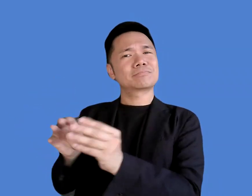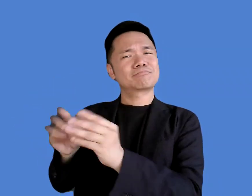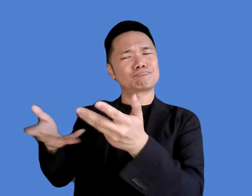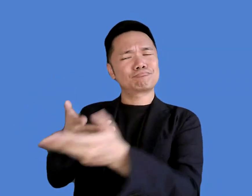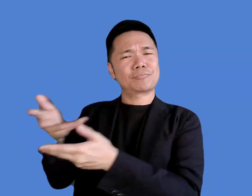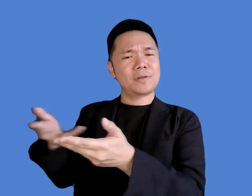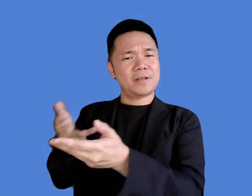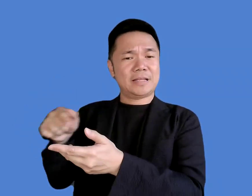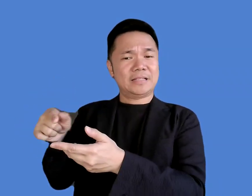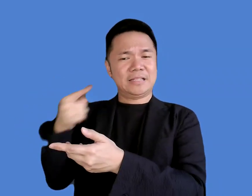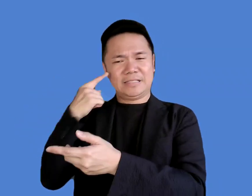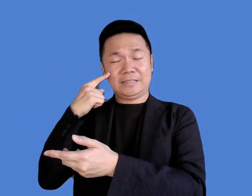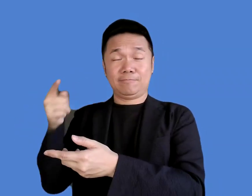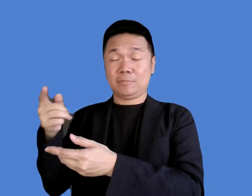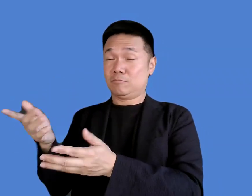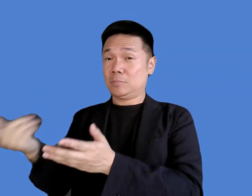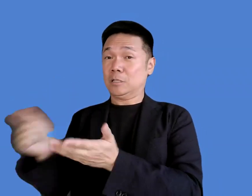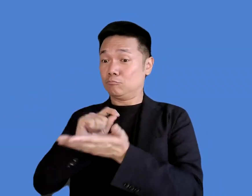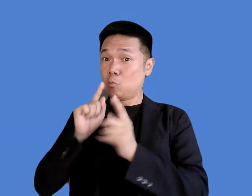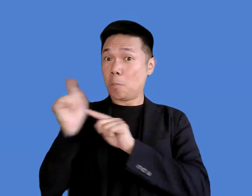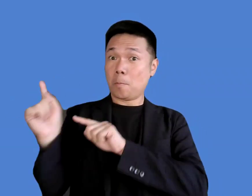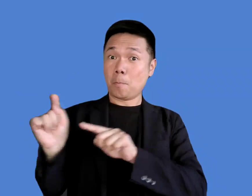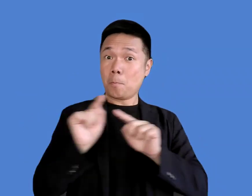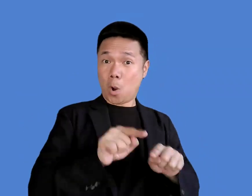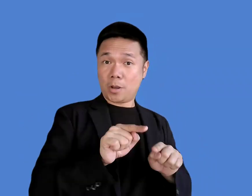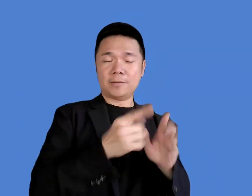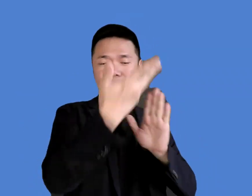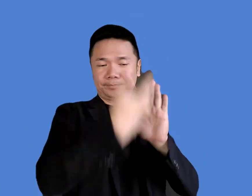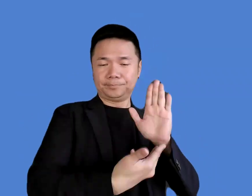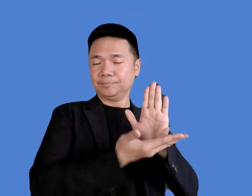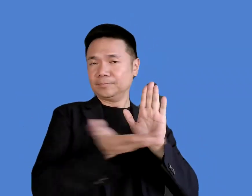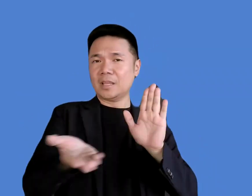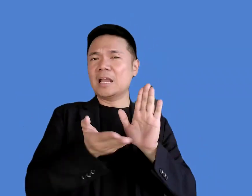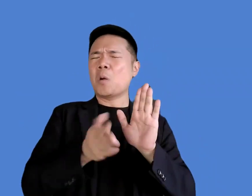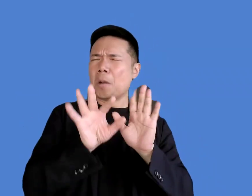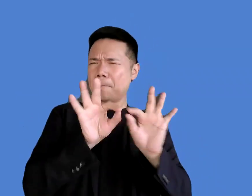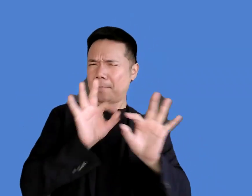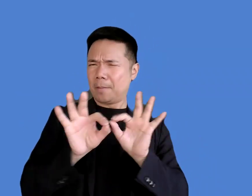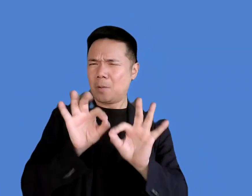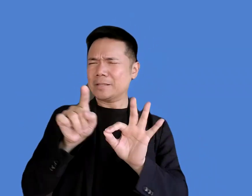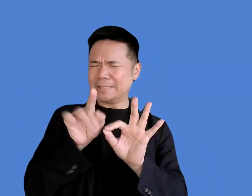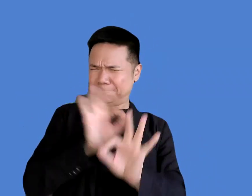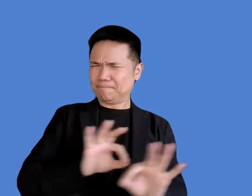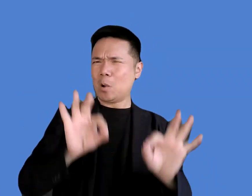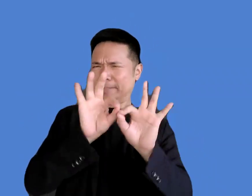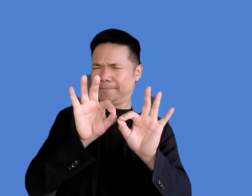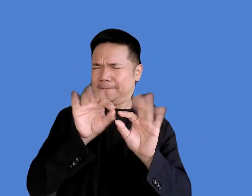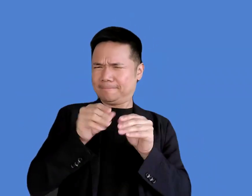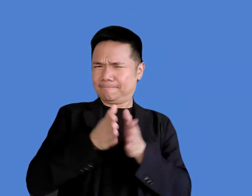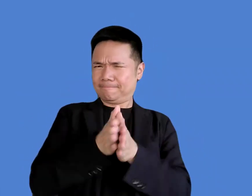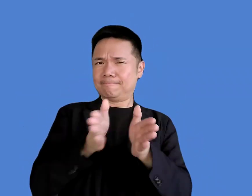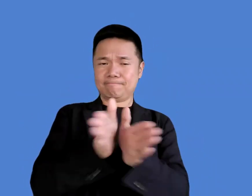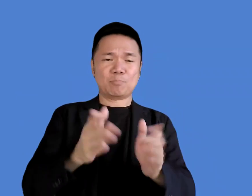isn't so critical. I'm not going to go through it all. But what we really saw reflecting on the past 5 years, we've seen this